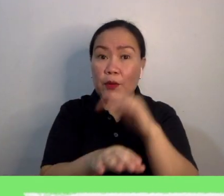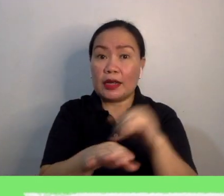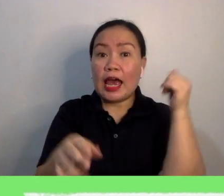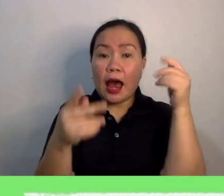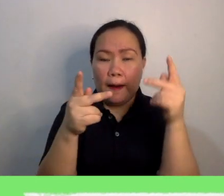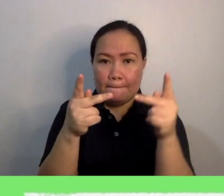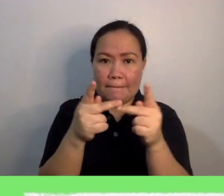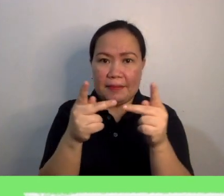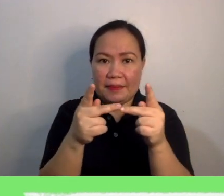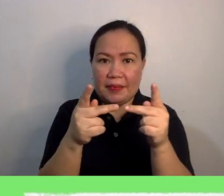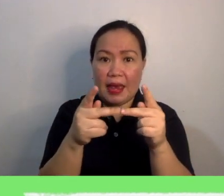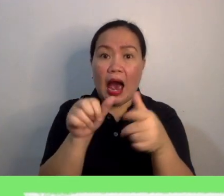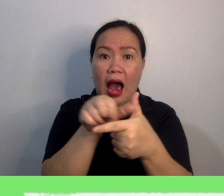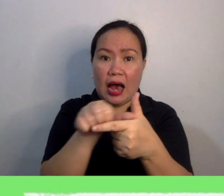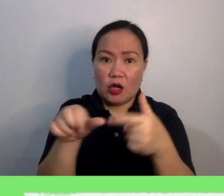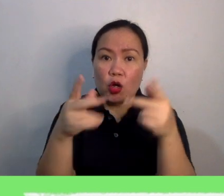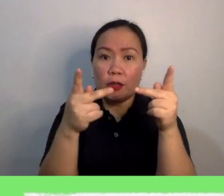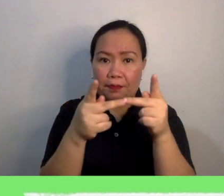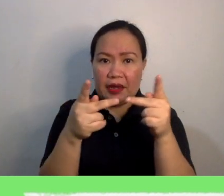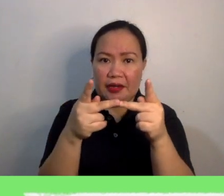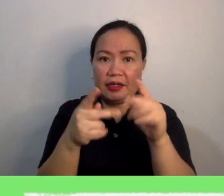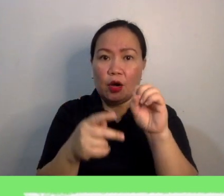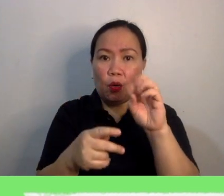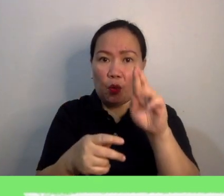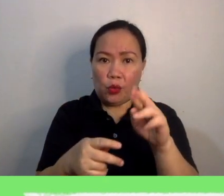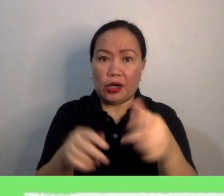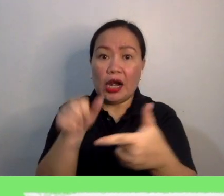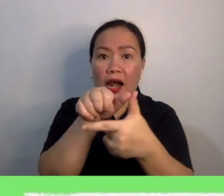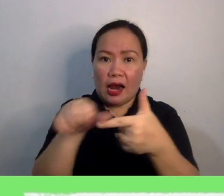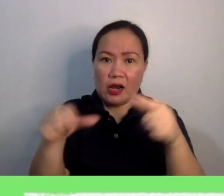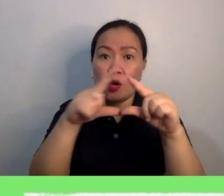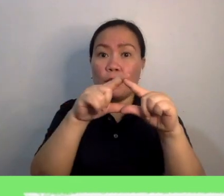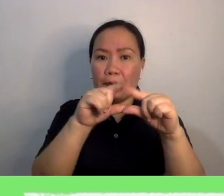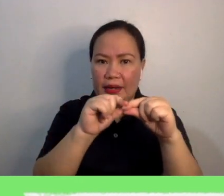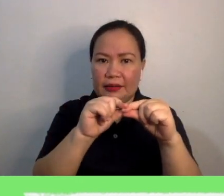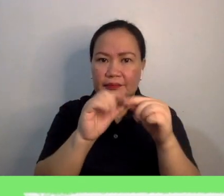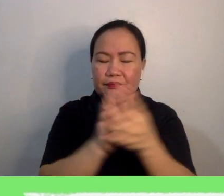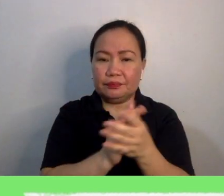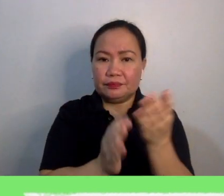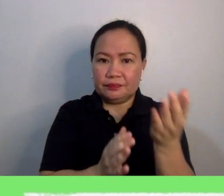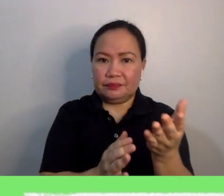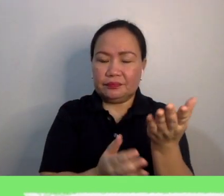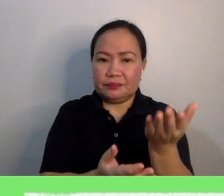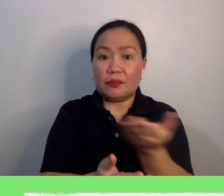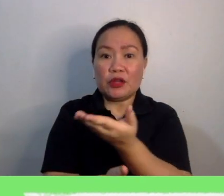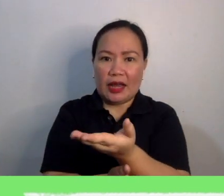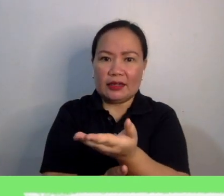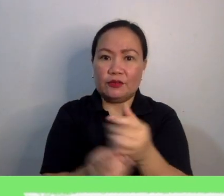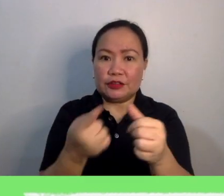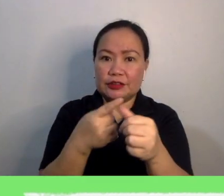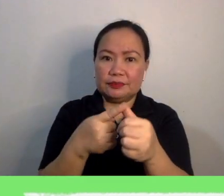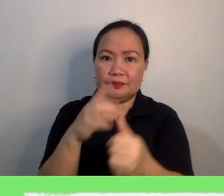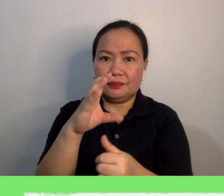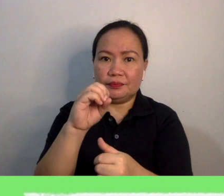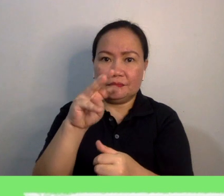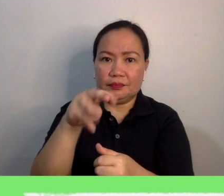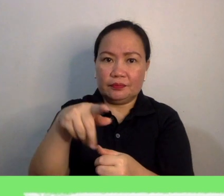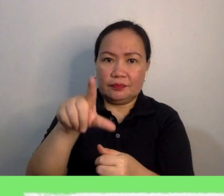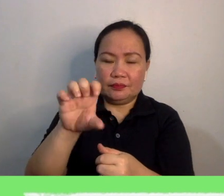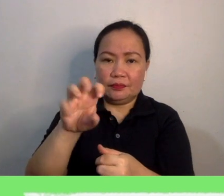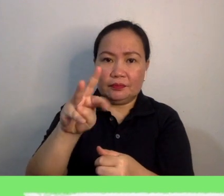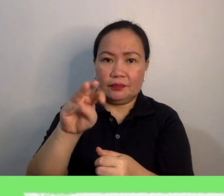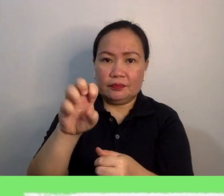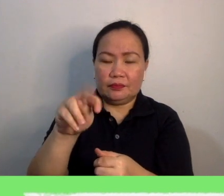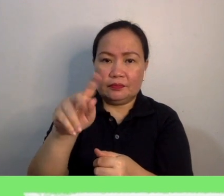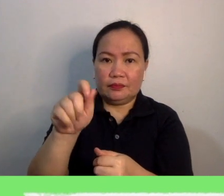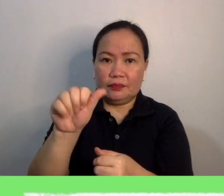natin doon ay angle pair. So, what are those? Una ko nang naipakita kanina, we have the complementary angles, the